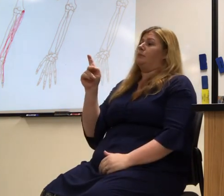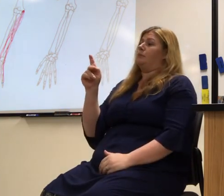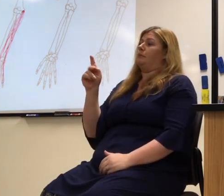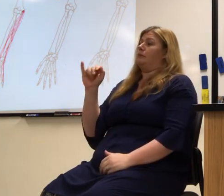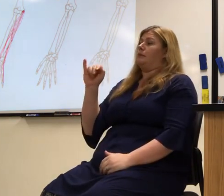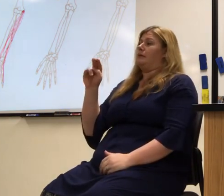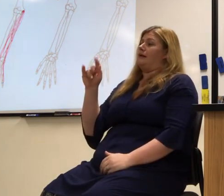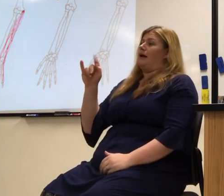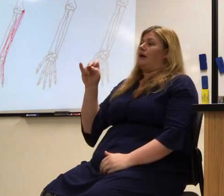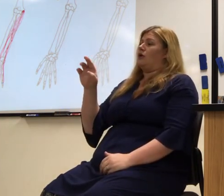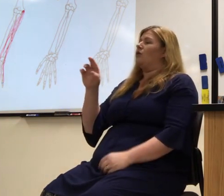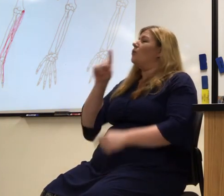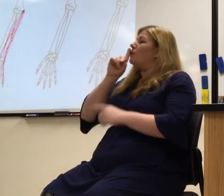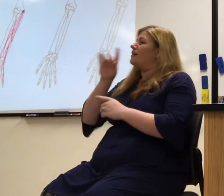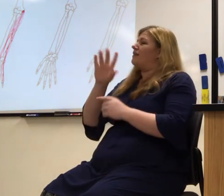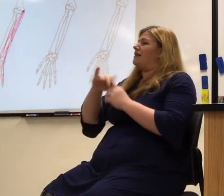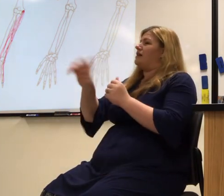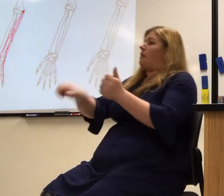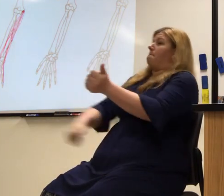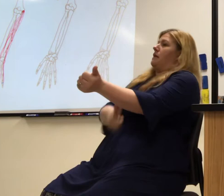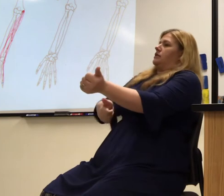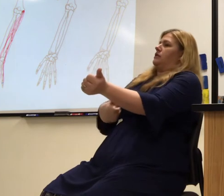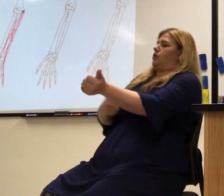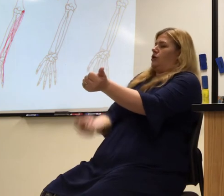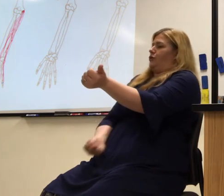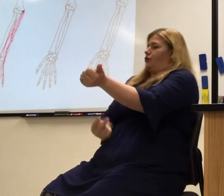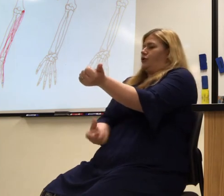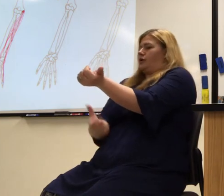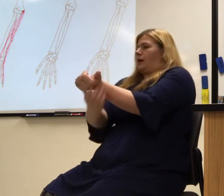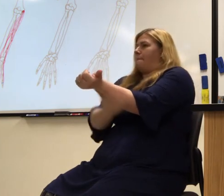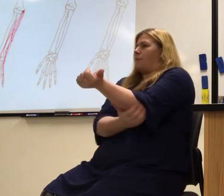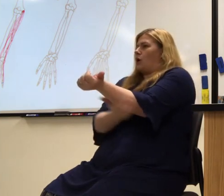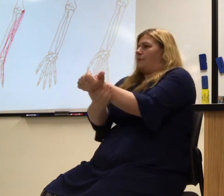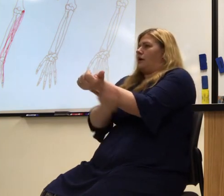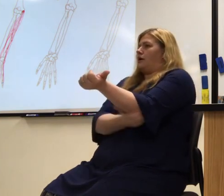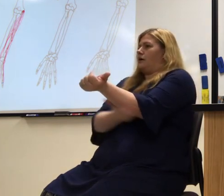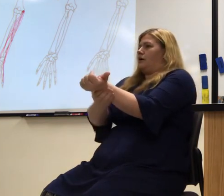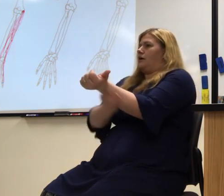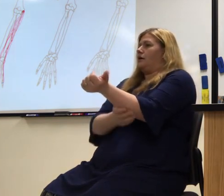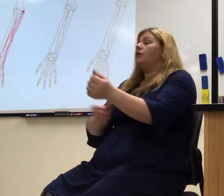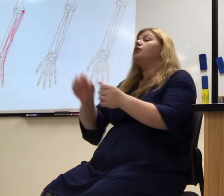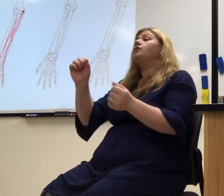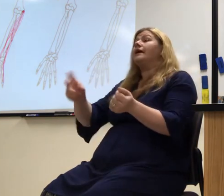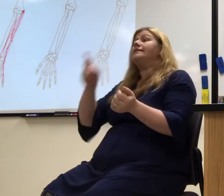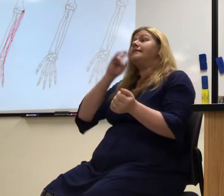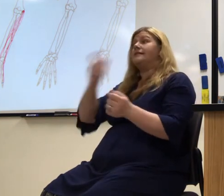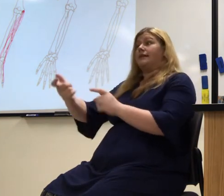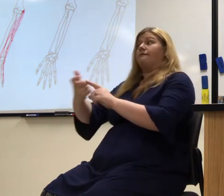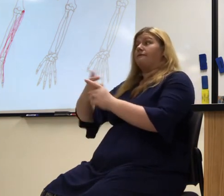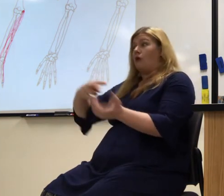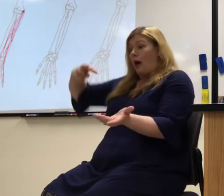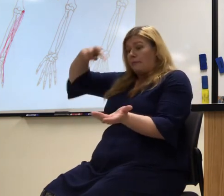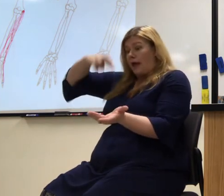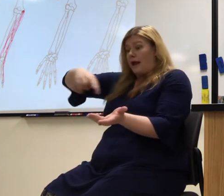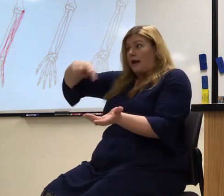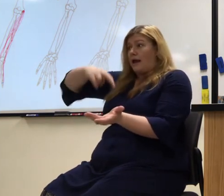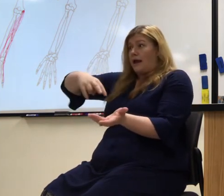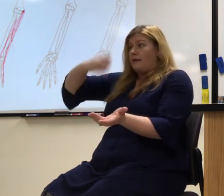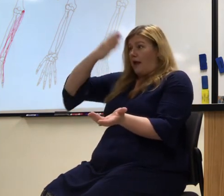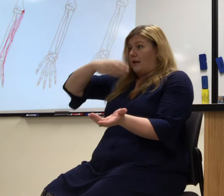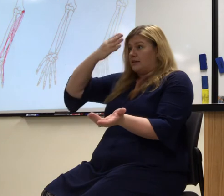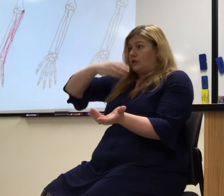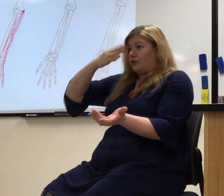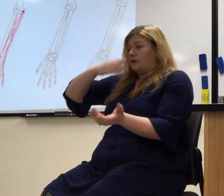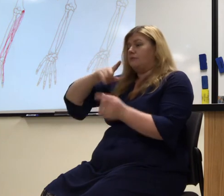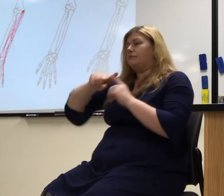on the posterior compartment of the forearm. But you can see it from the anterior compartment, so I think that's why I listed it there. But to